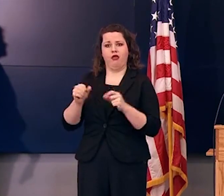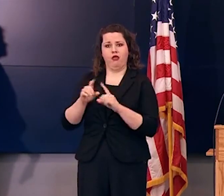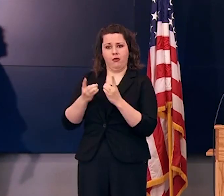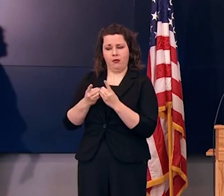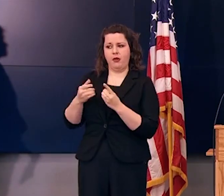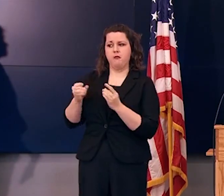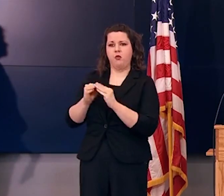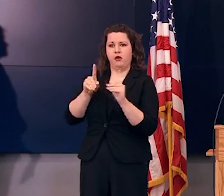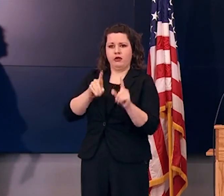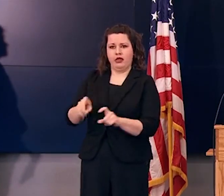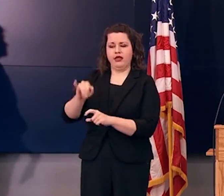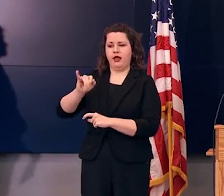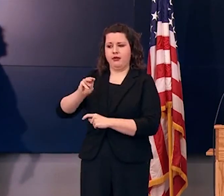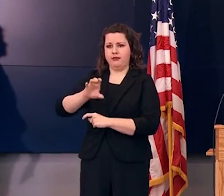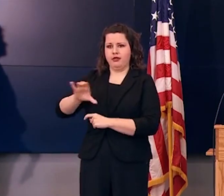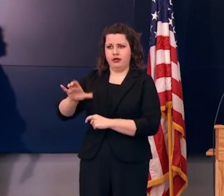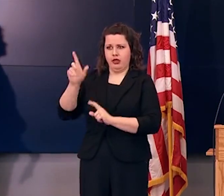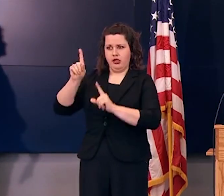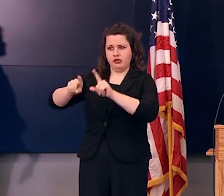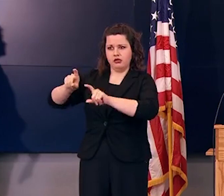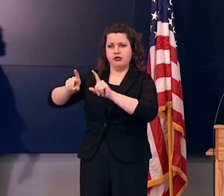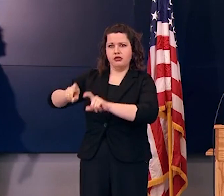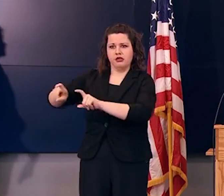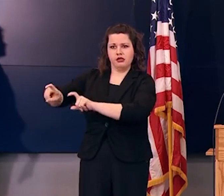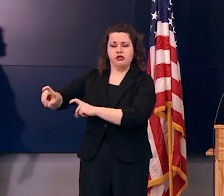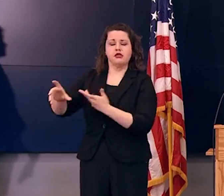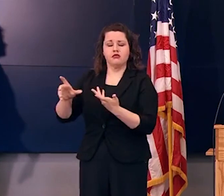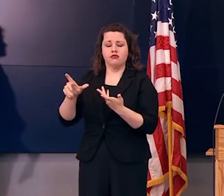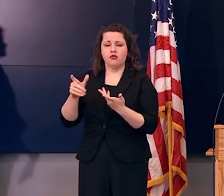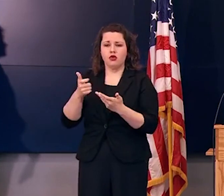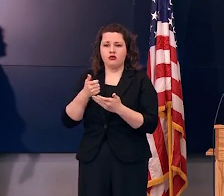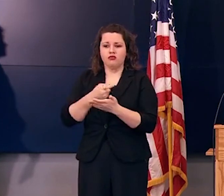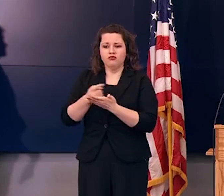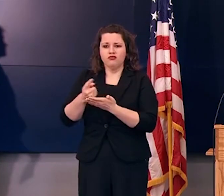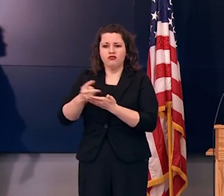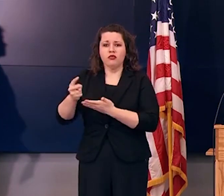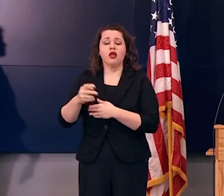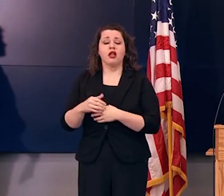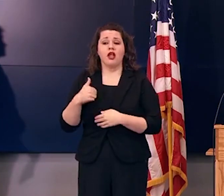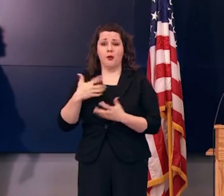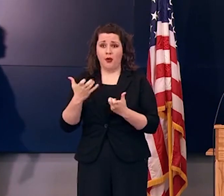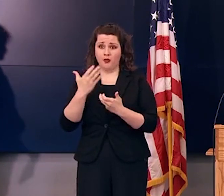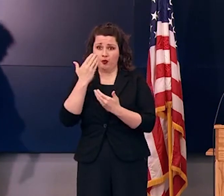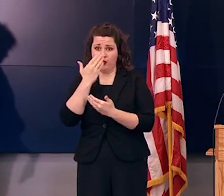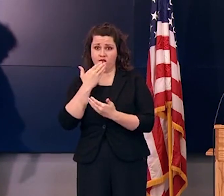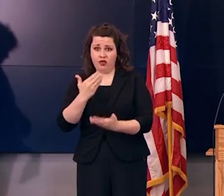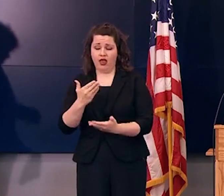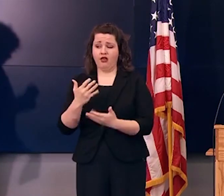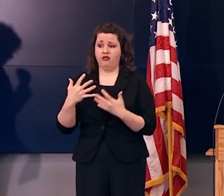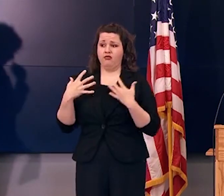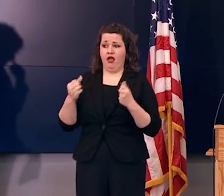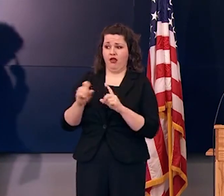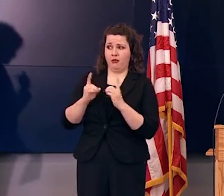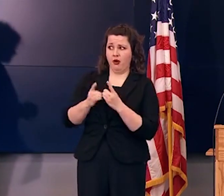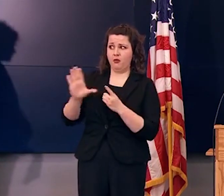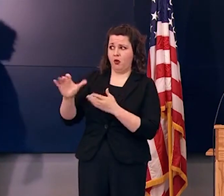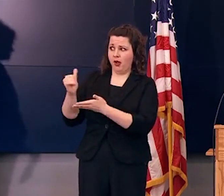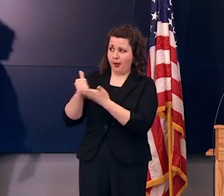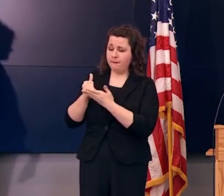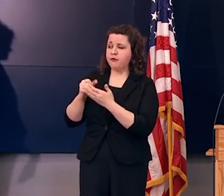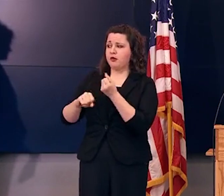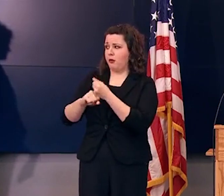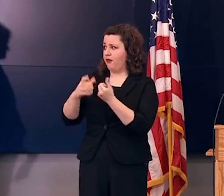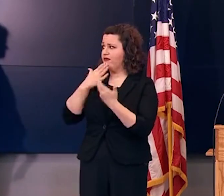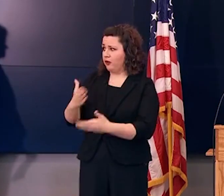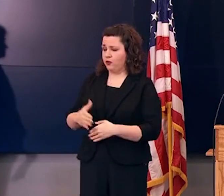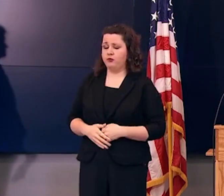more testing at IMCC in the next few days in the coming weeks. I would like to publicly thank Public Health for all their help and support, so thank